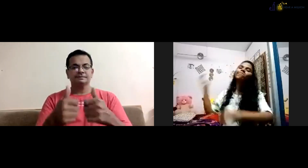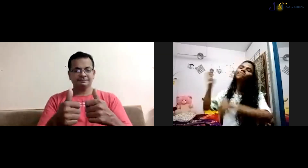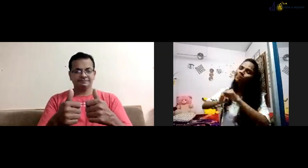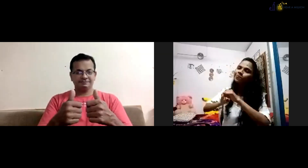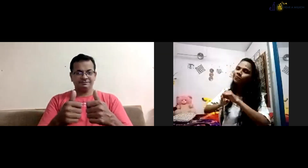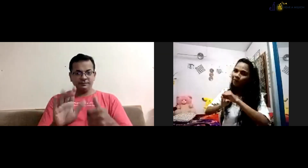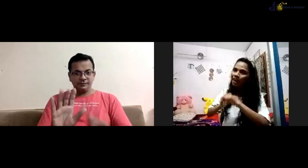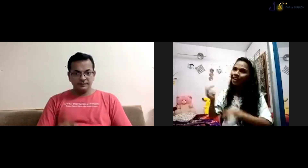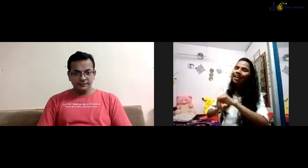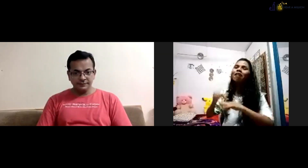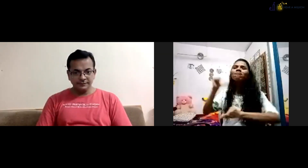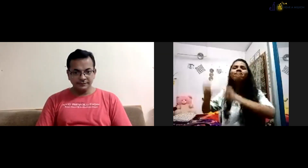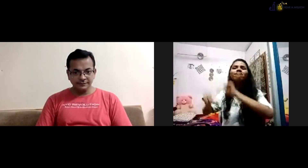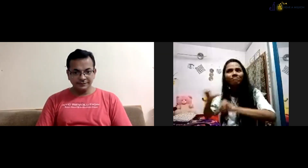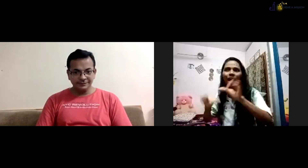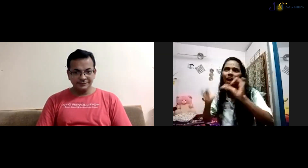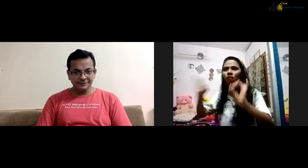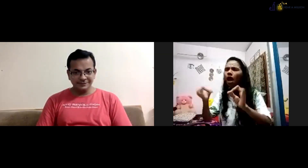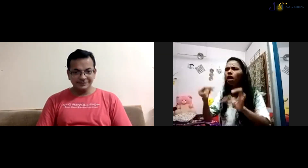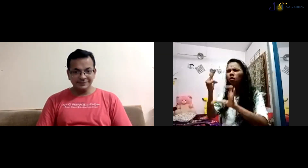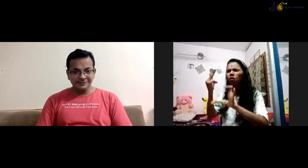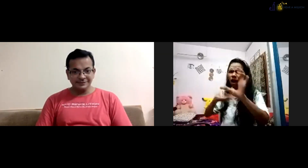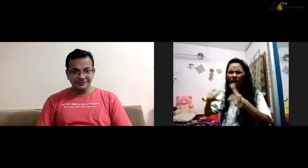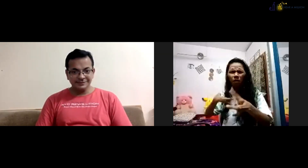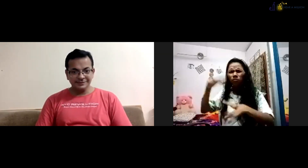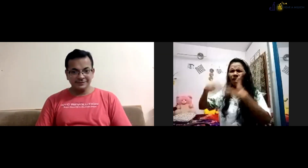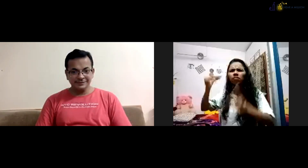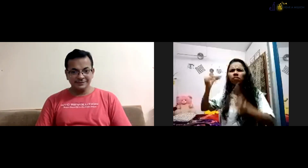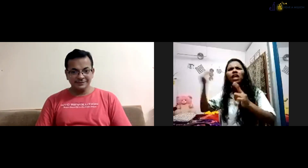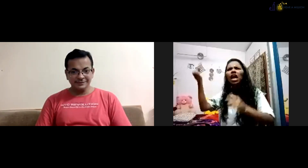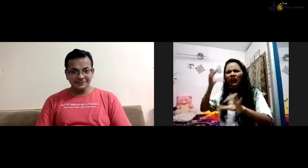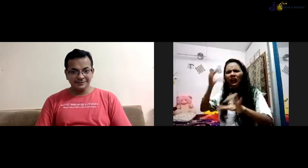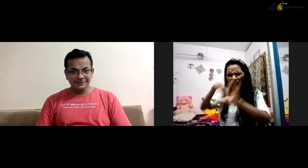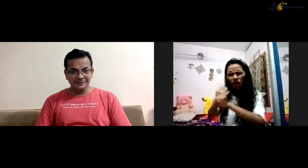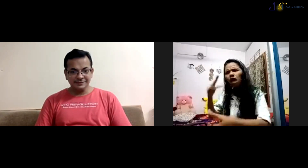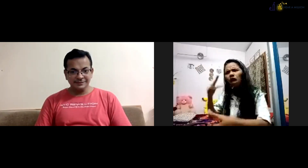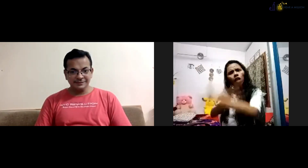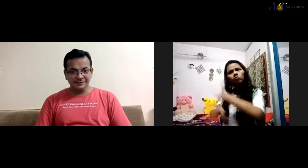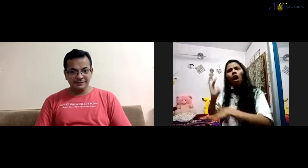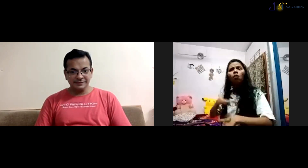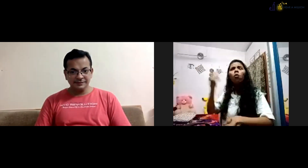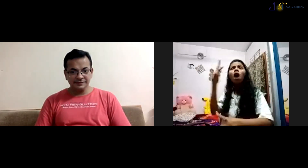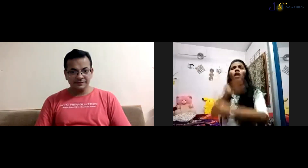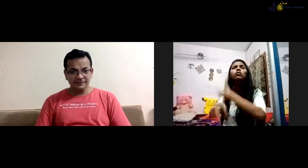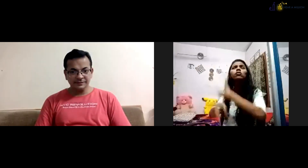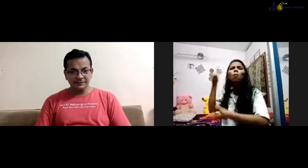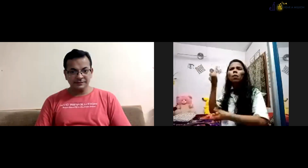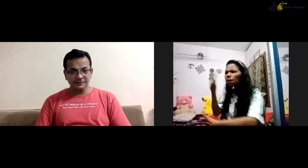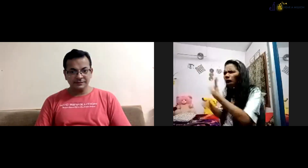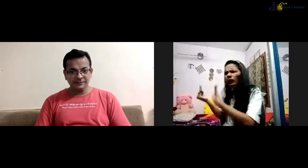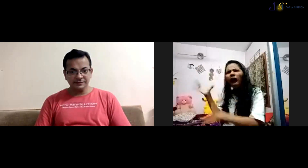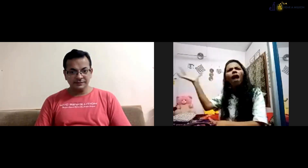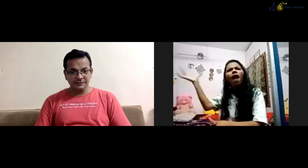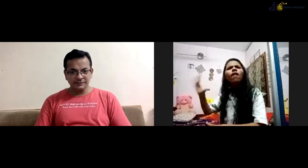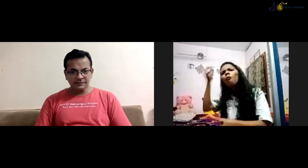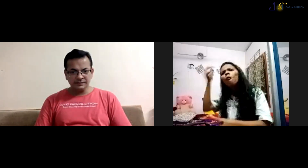I again accepted the thing, and I went over there. I joined the course. So after 2 years,